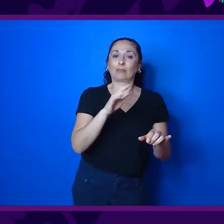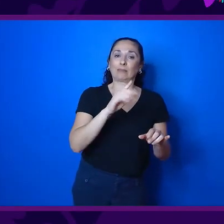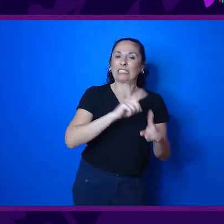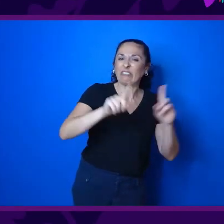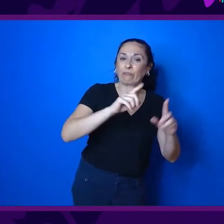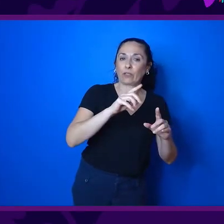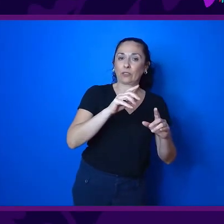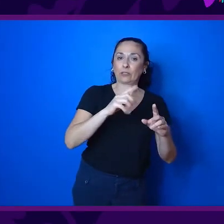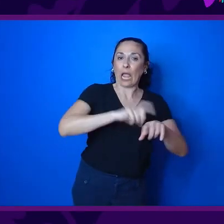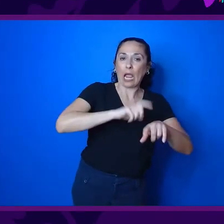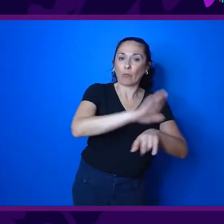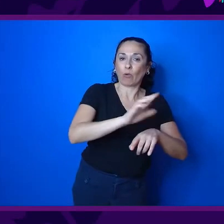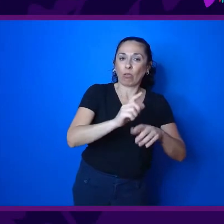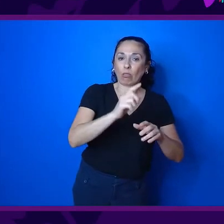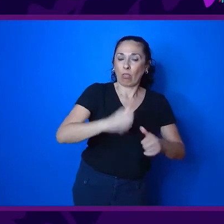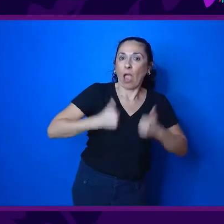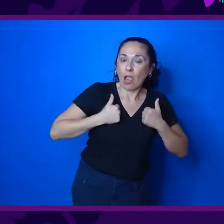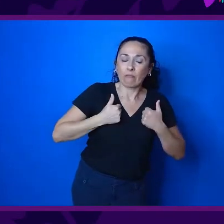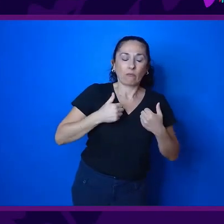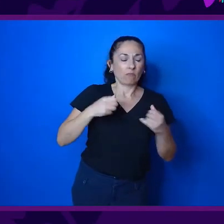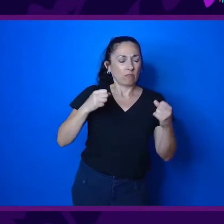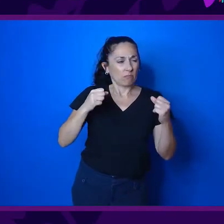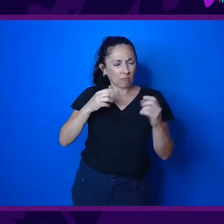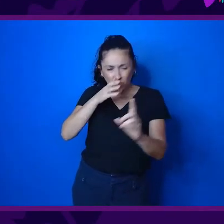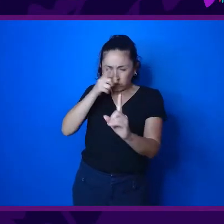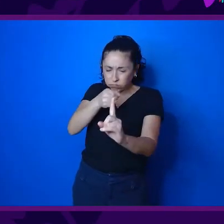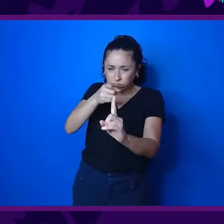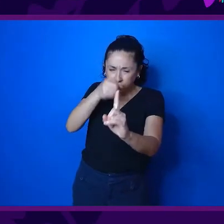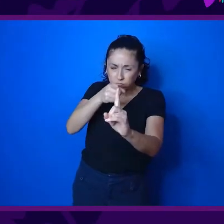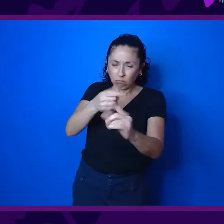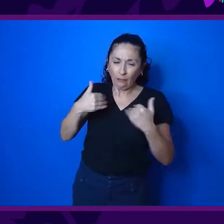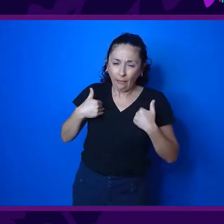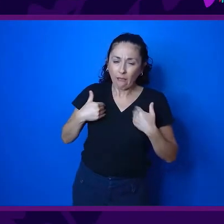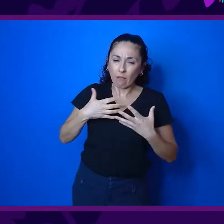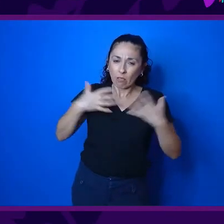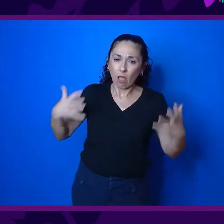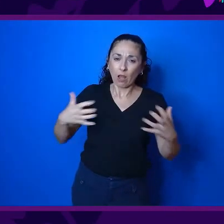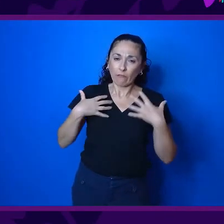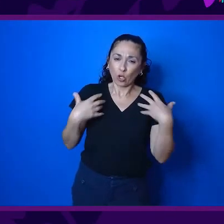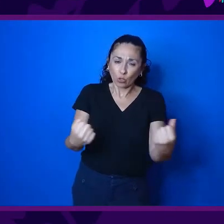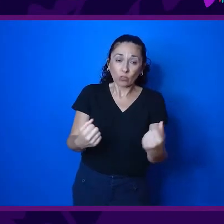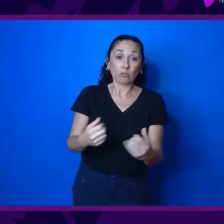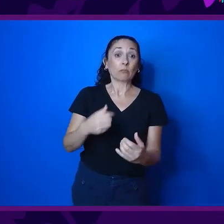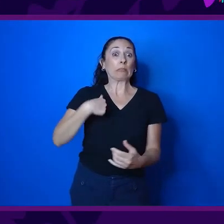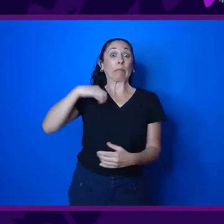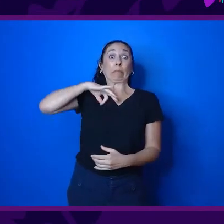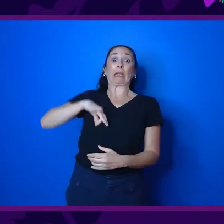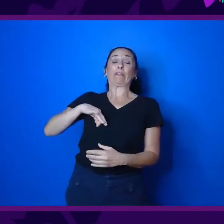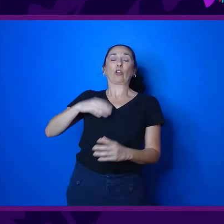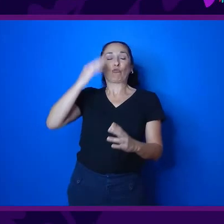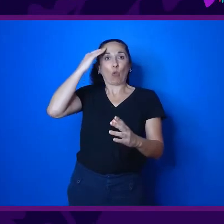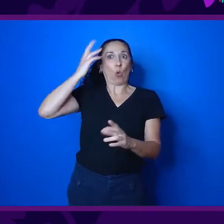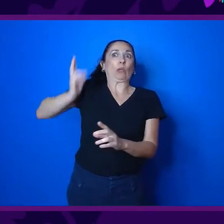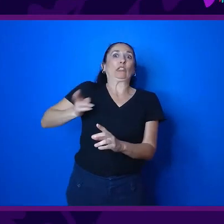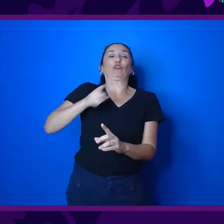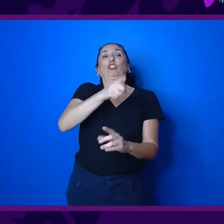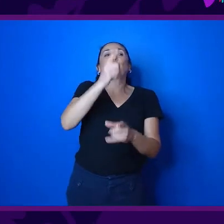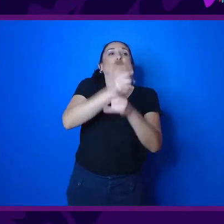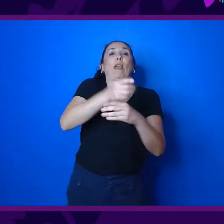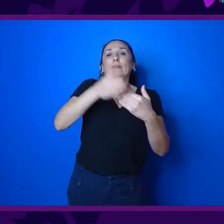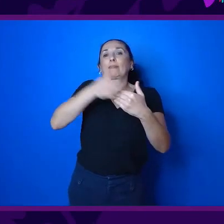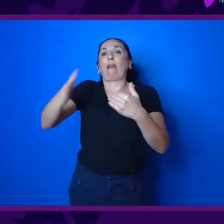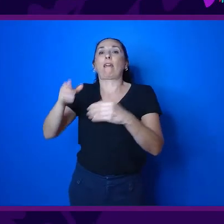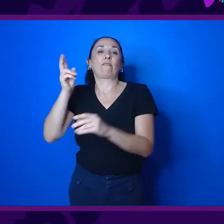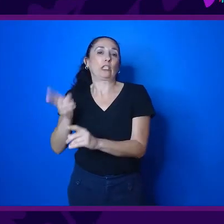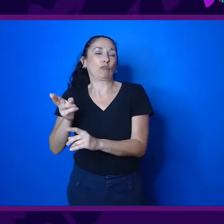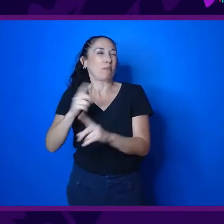still not knowing what was to come. I had the benefit of seeing the history and knowing that she was on the right side of history, but so much of that was a